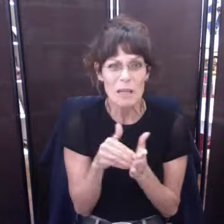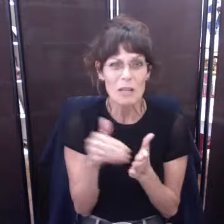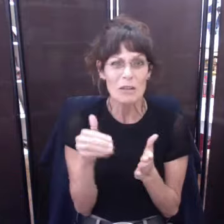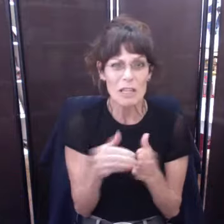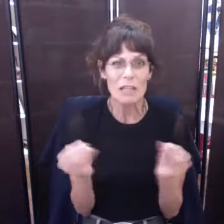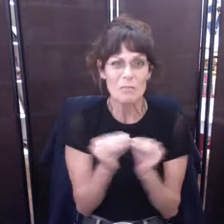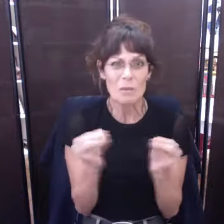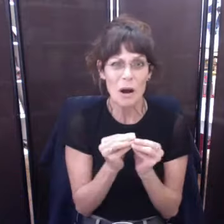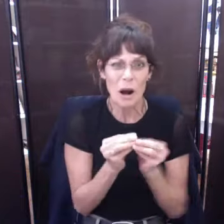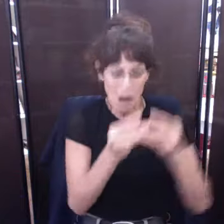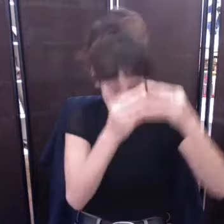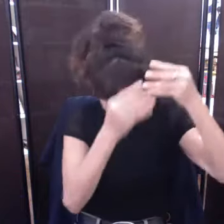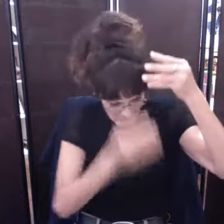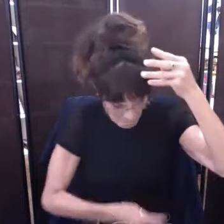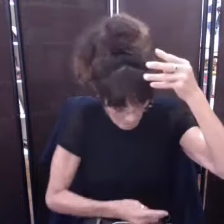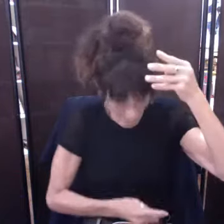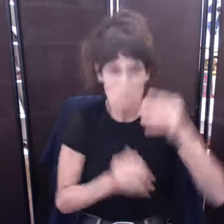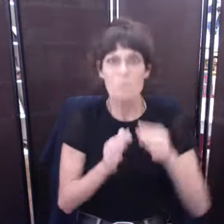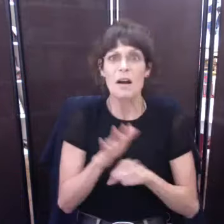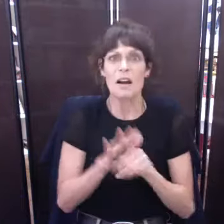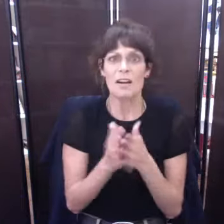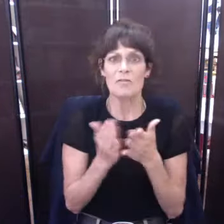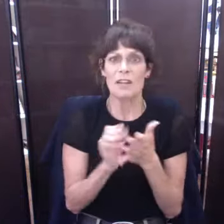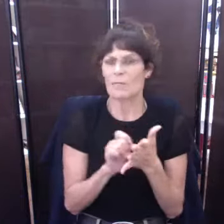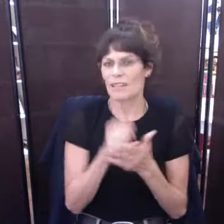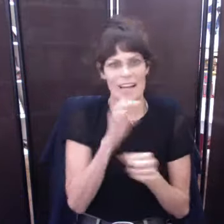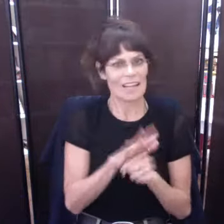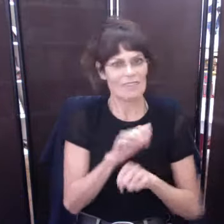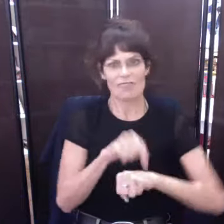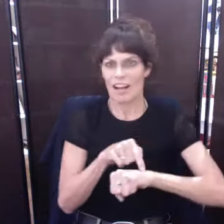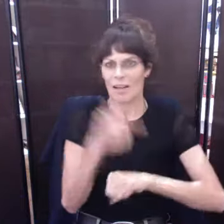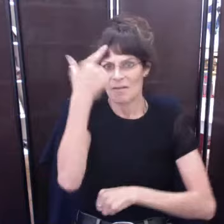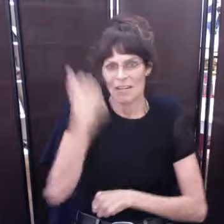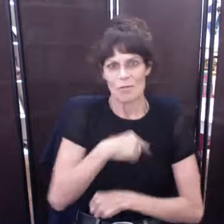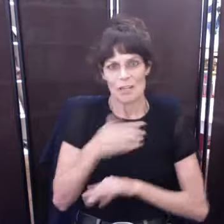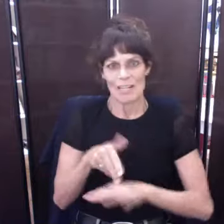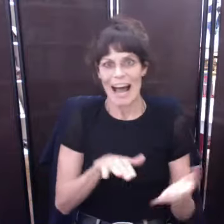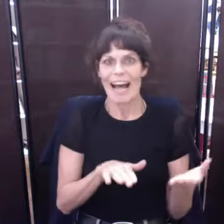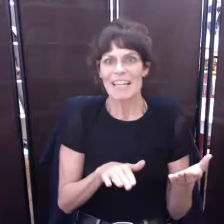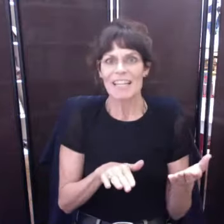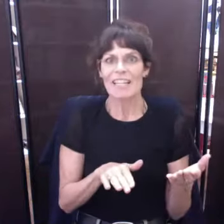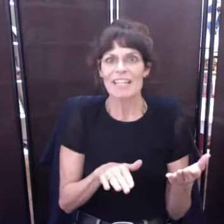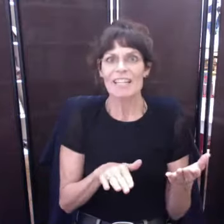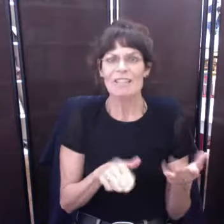whole book written about it, but we don't have time for that because we're dying by the droves, especially in